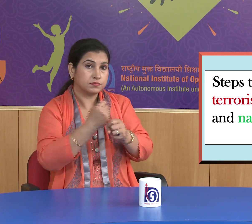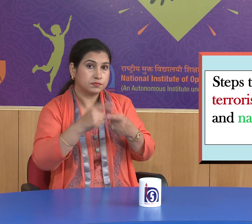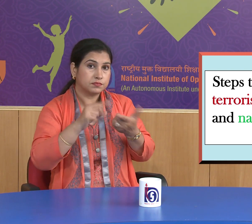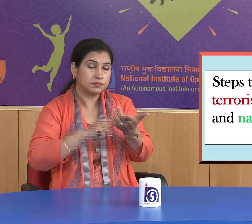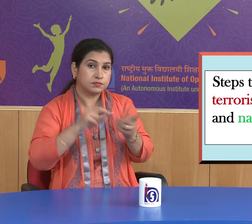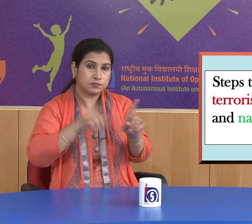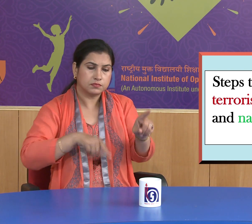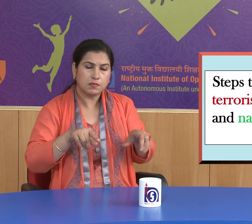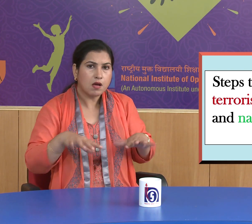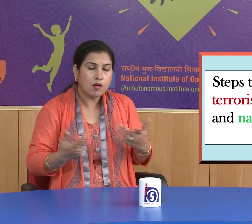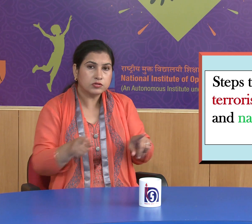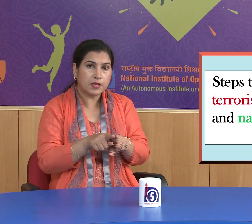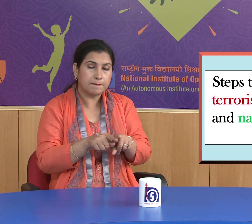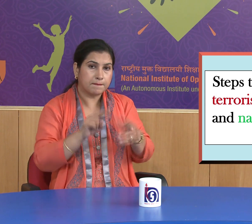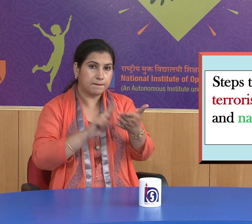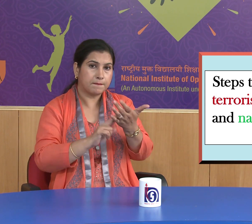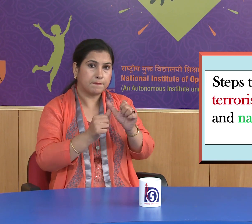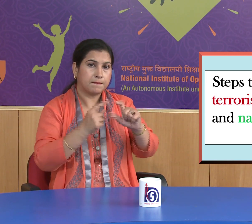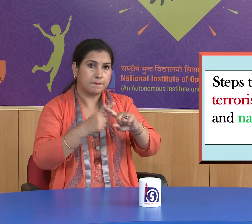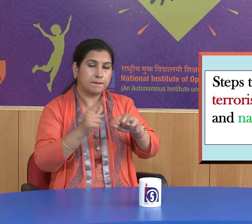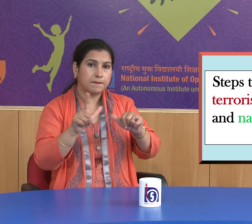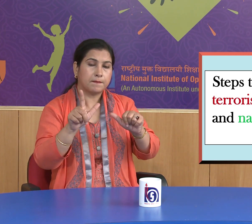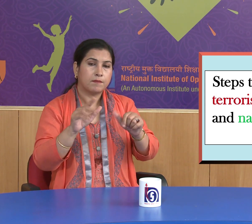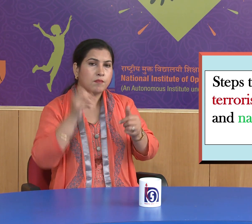and Naxal movement.